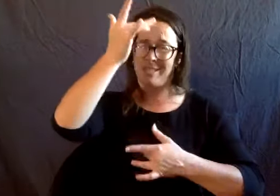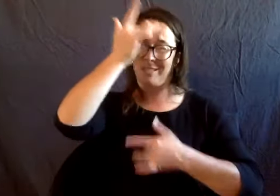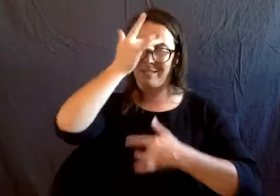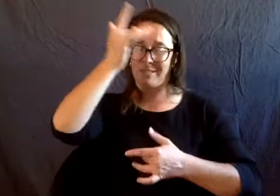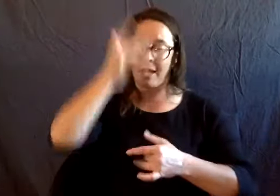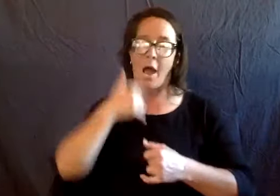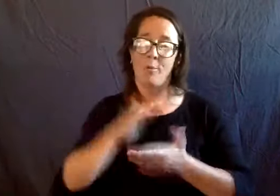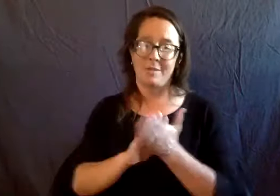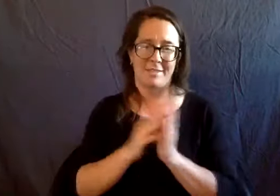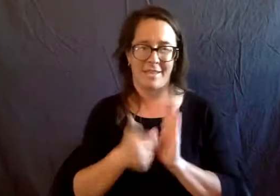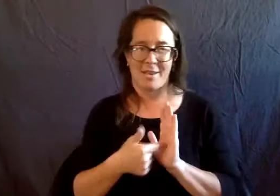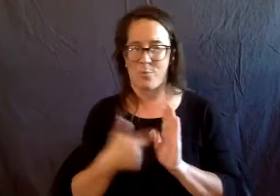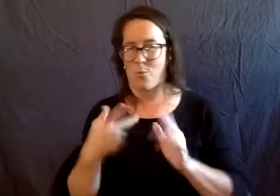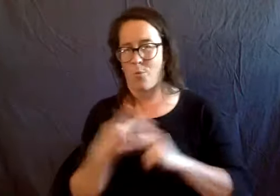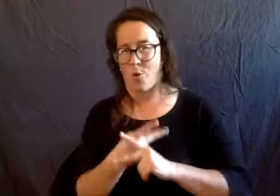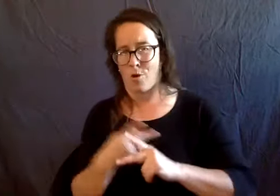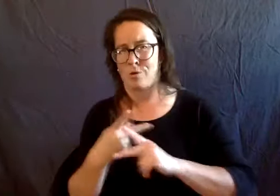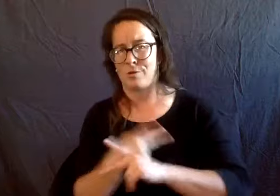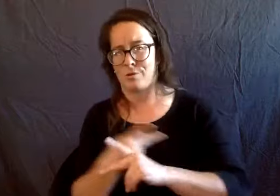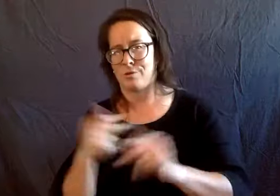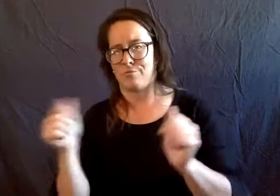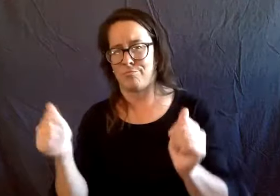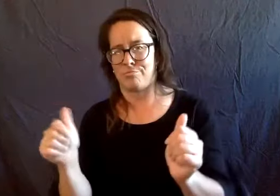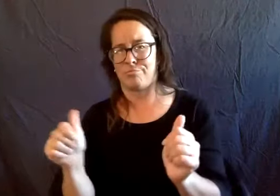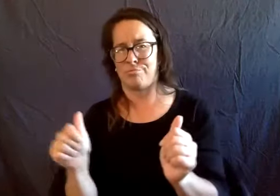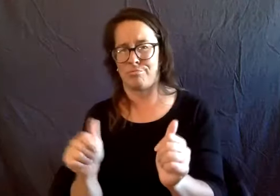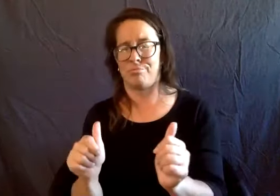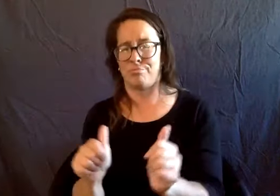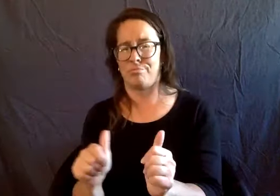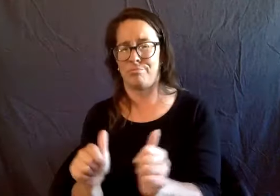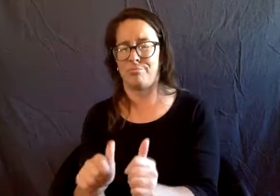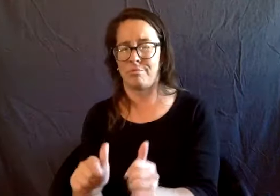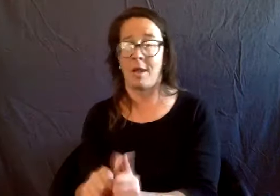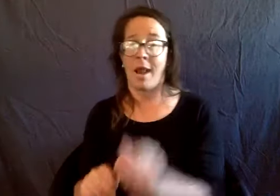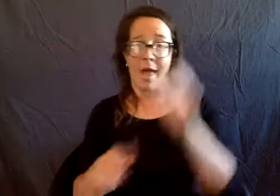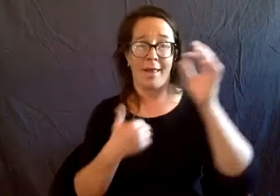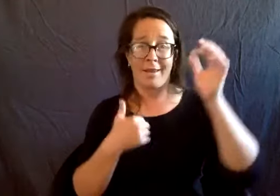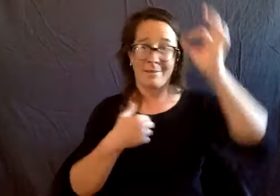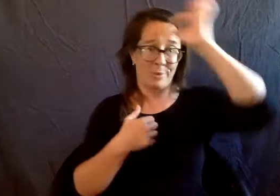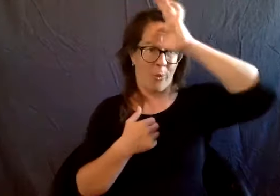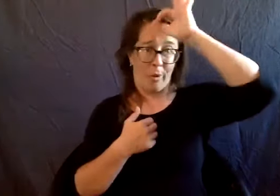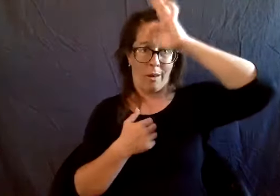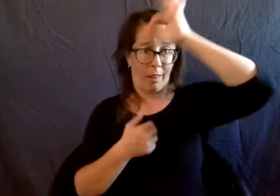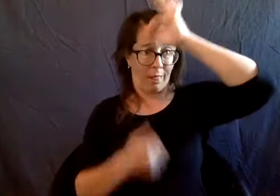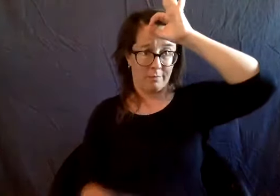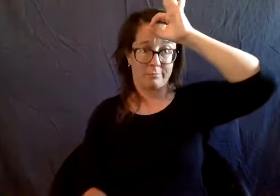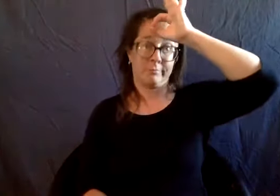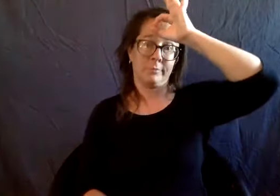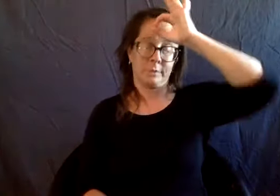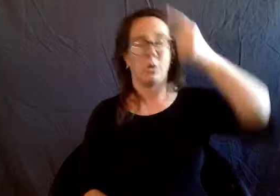I was getting worse and worse and worse, and I didn't know it. I had no idea. So when the day came that